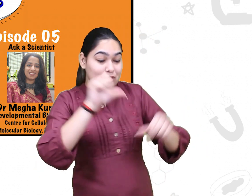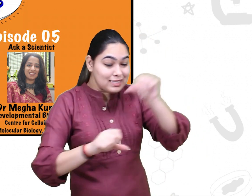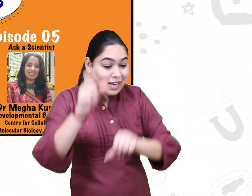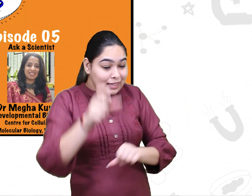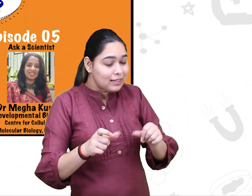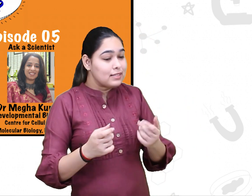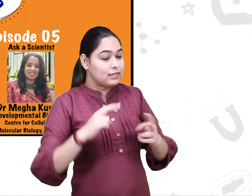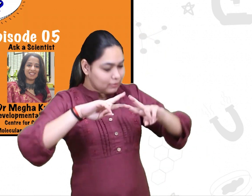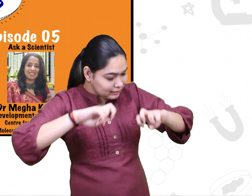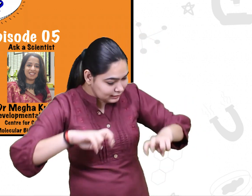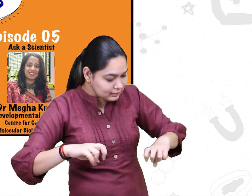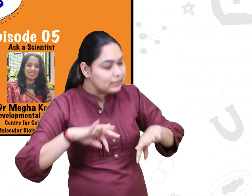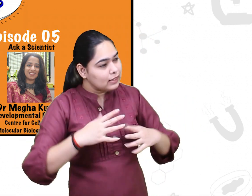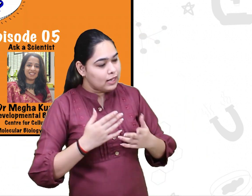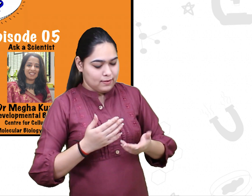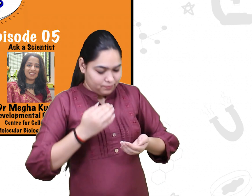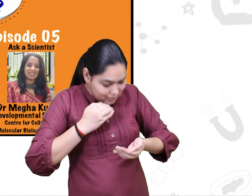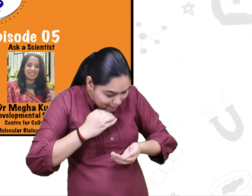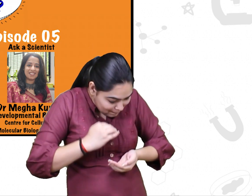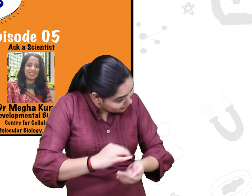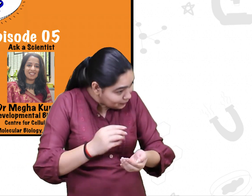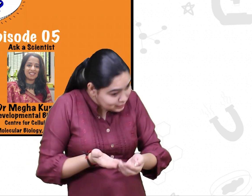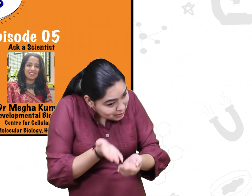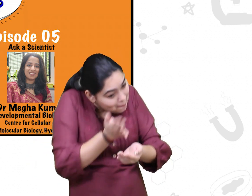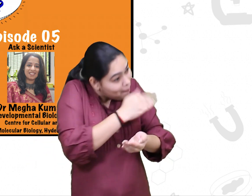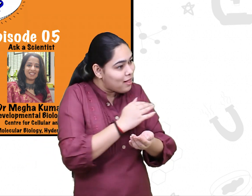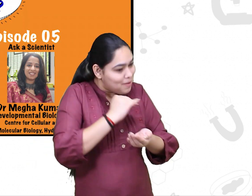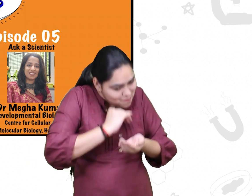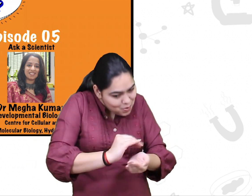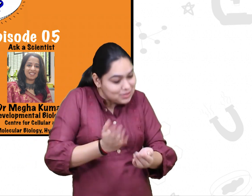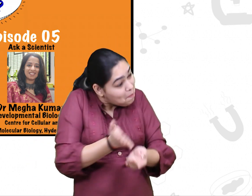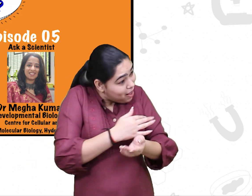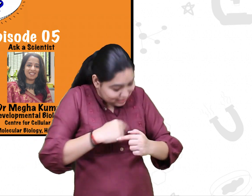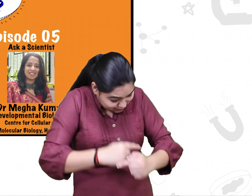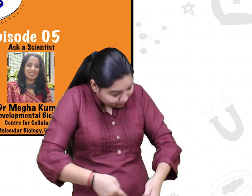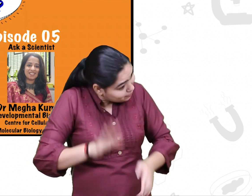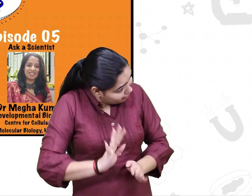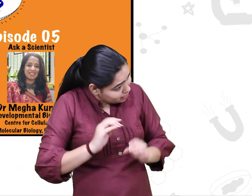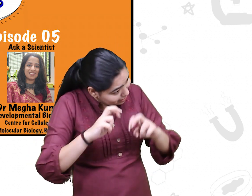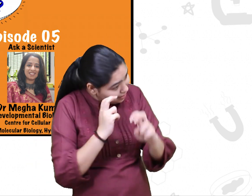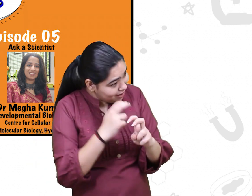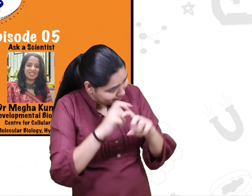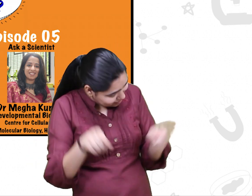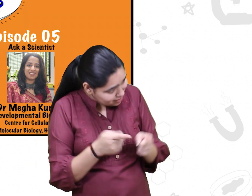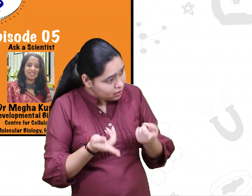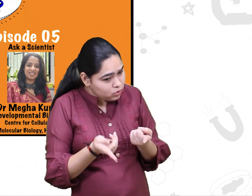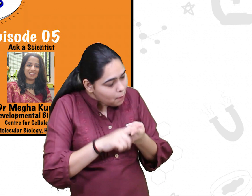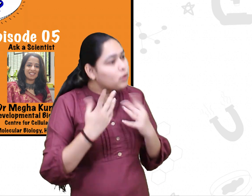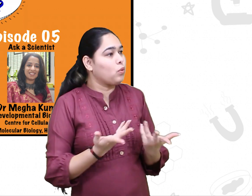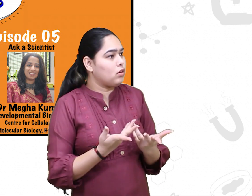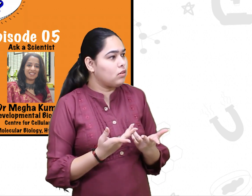me recap. Snakes are reptiles, so they hatch from the eggs, right? Yes,